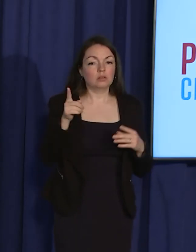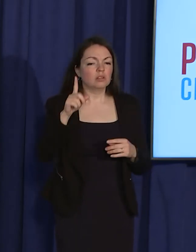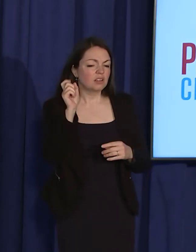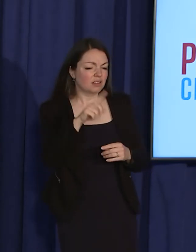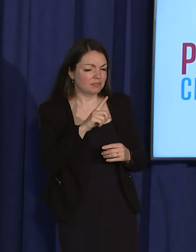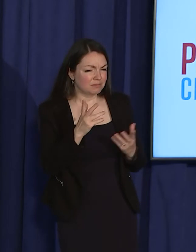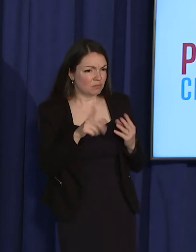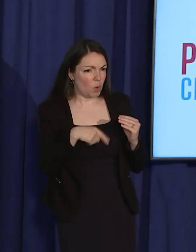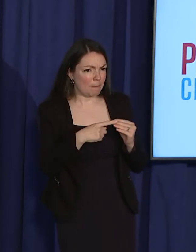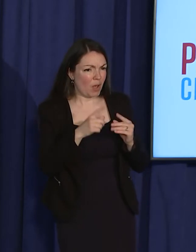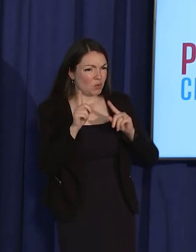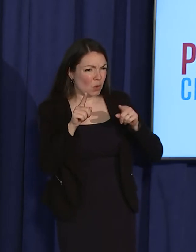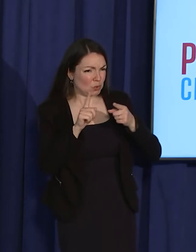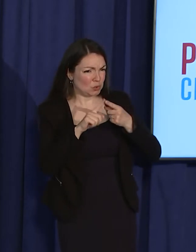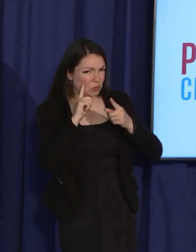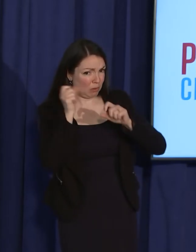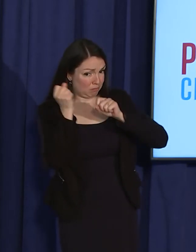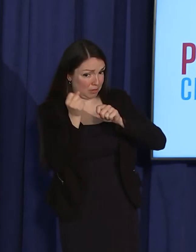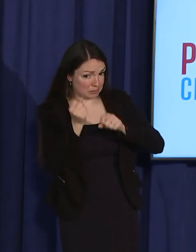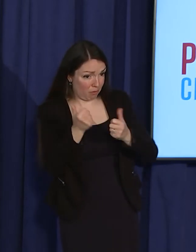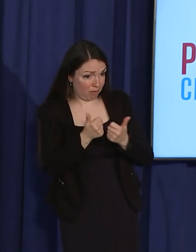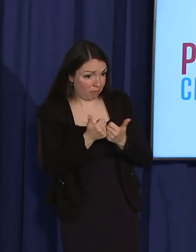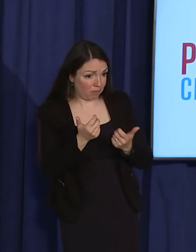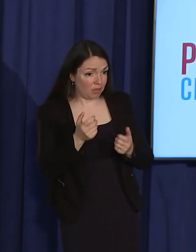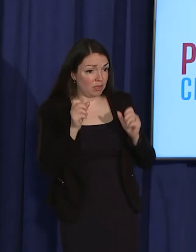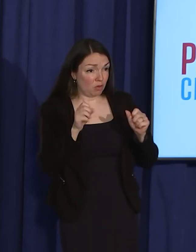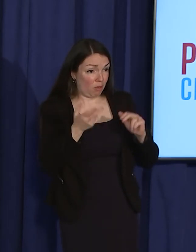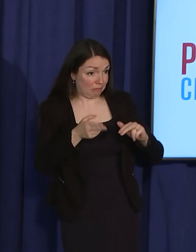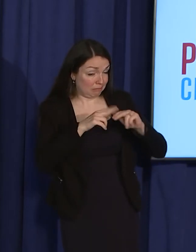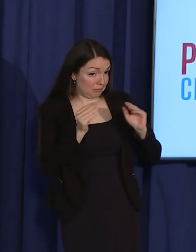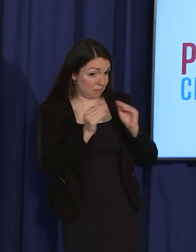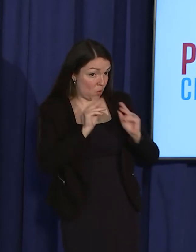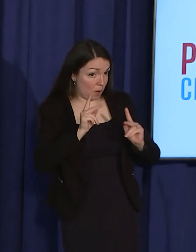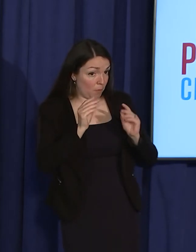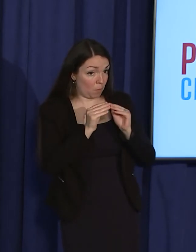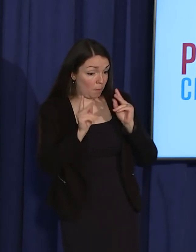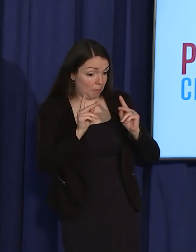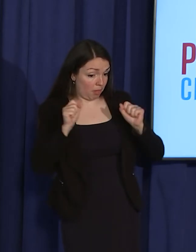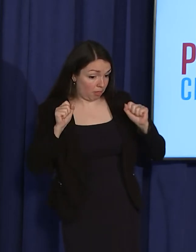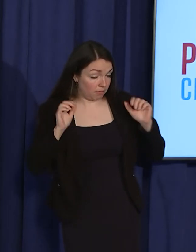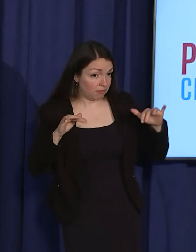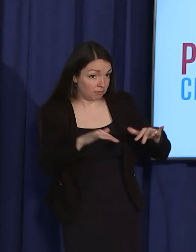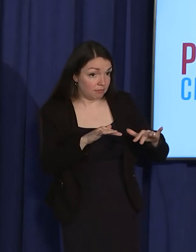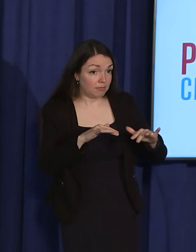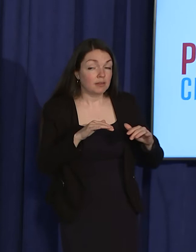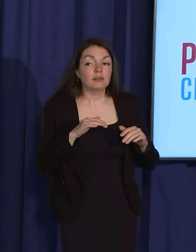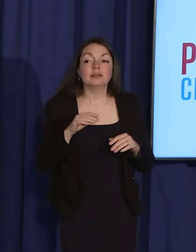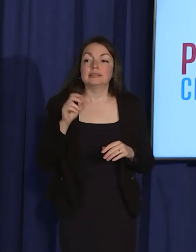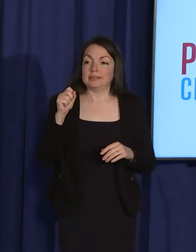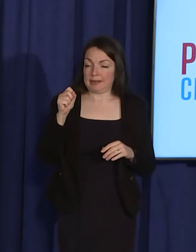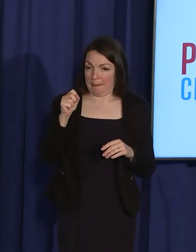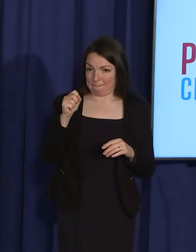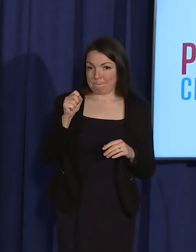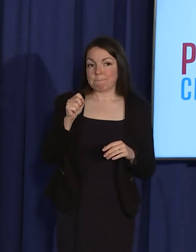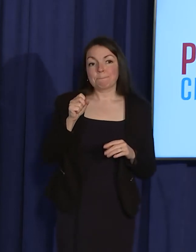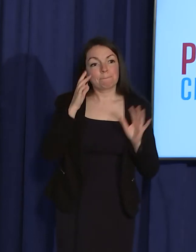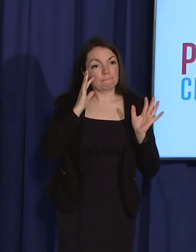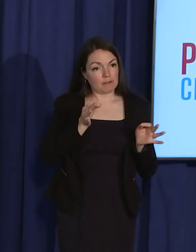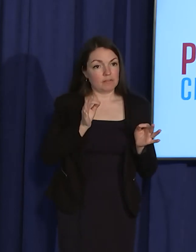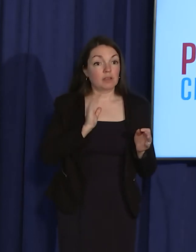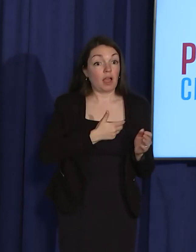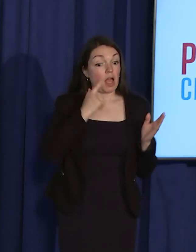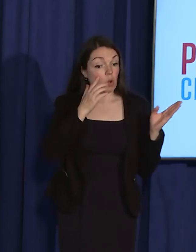of people who are in the stands? Yeah, so all along, our plan absolutely has been that as